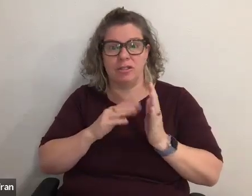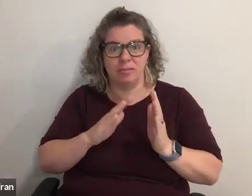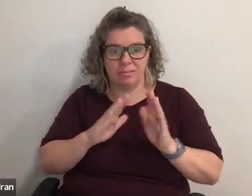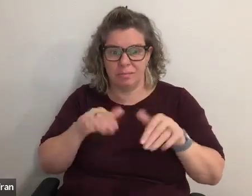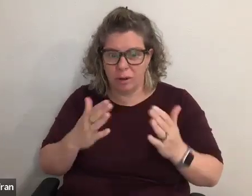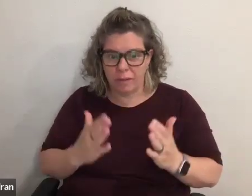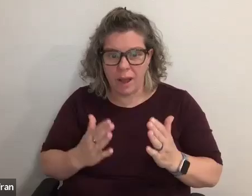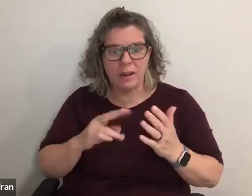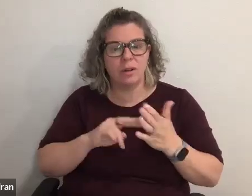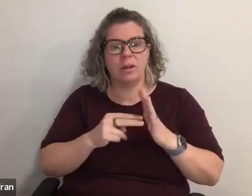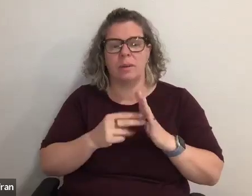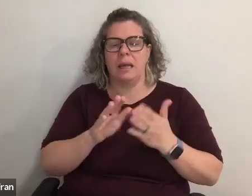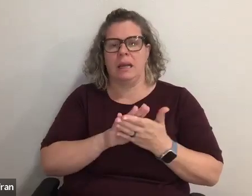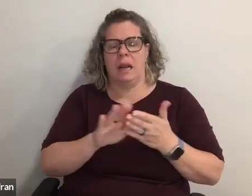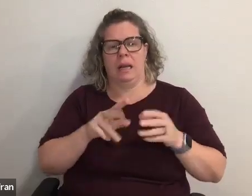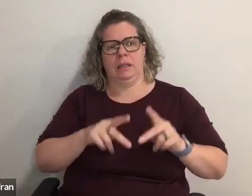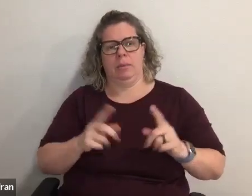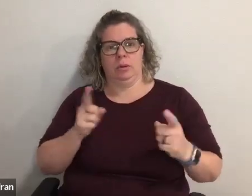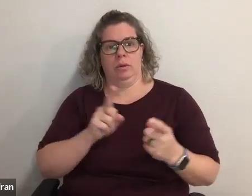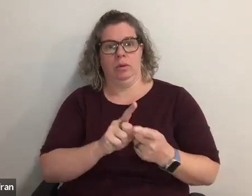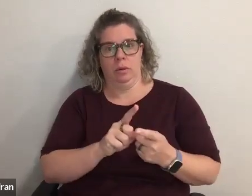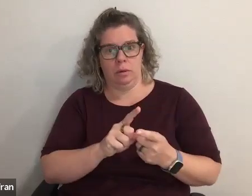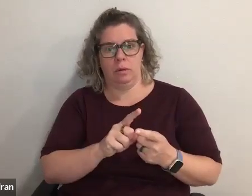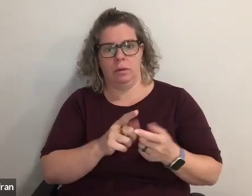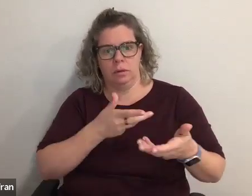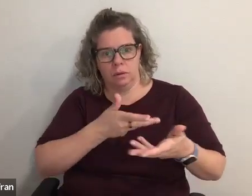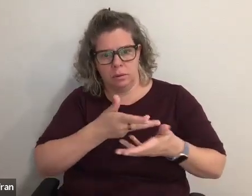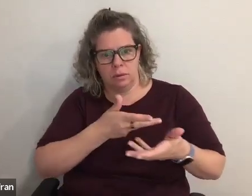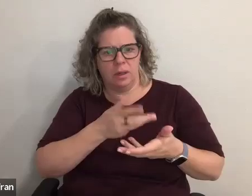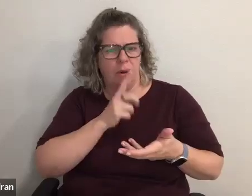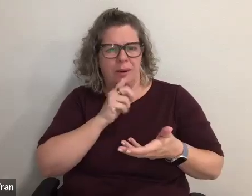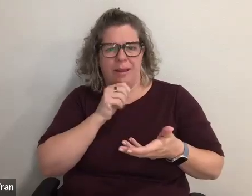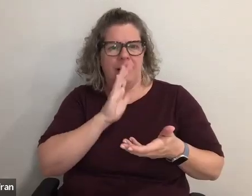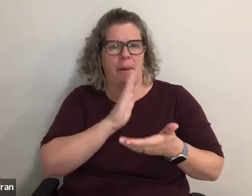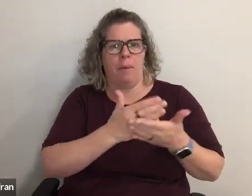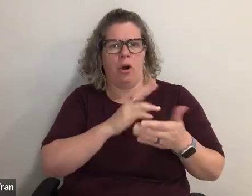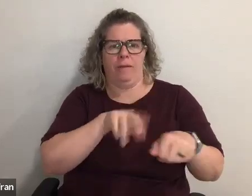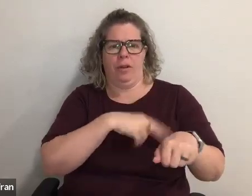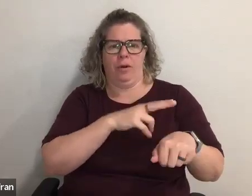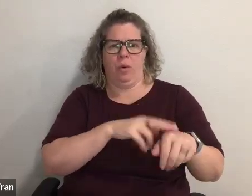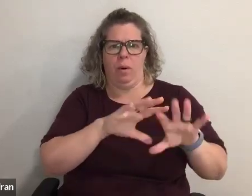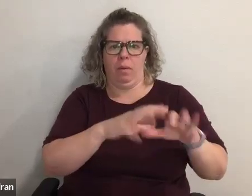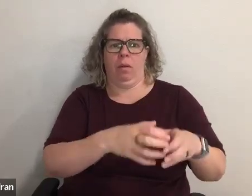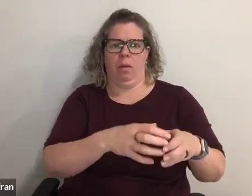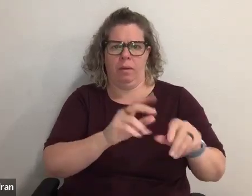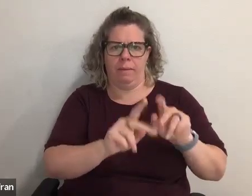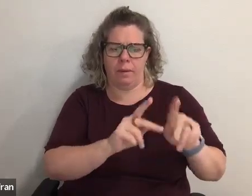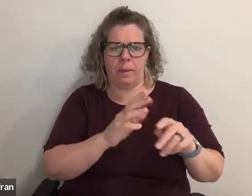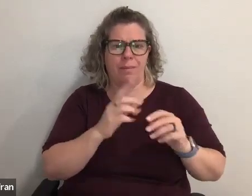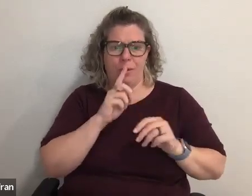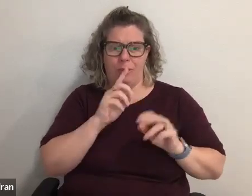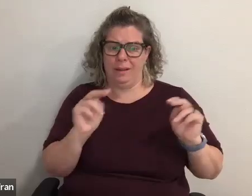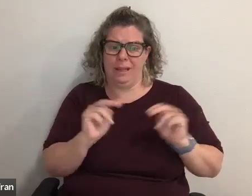And so it's a nice opportunity to meet with someone who's really outside of that and has that non-judgmental,